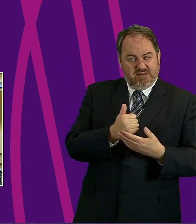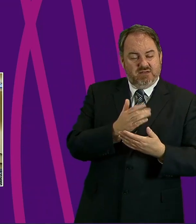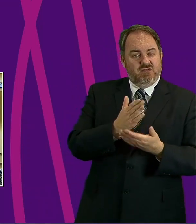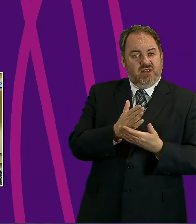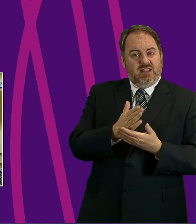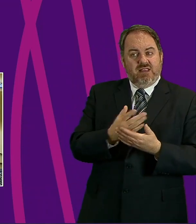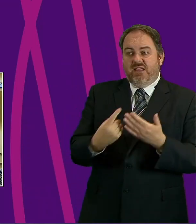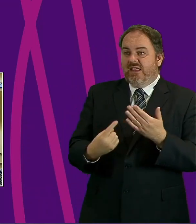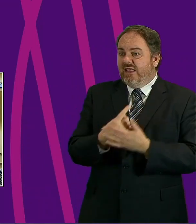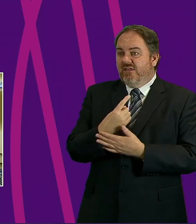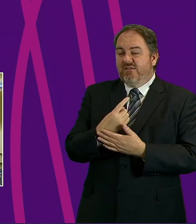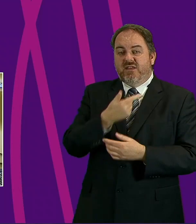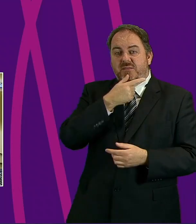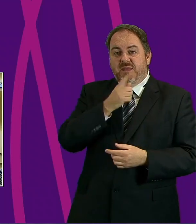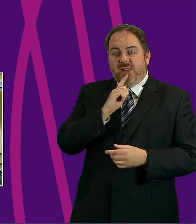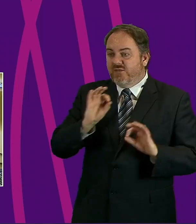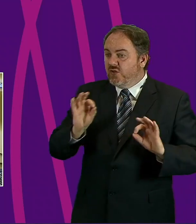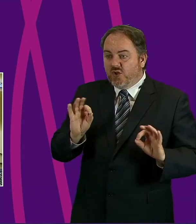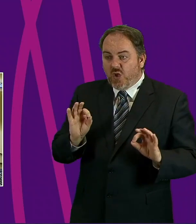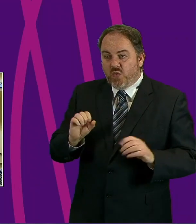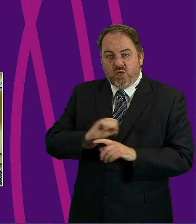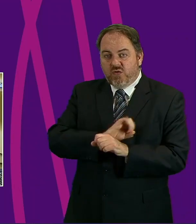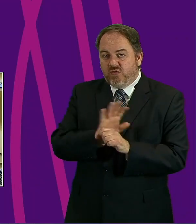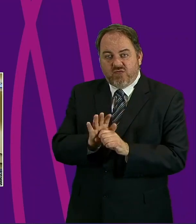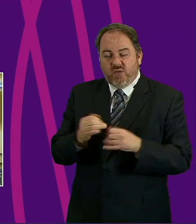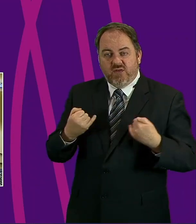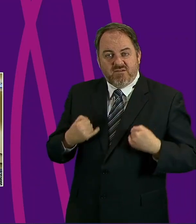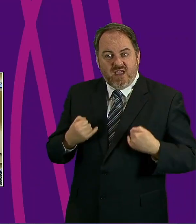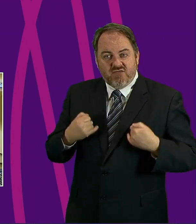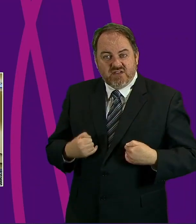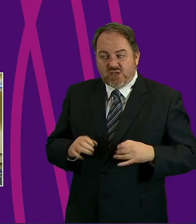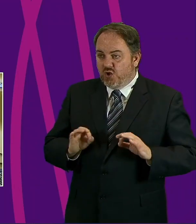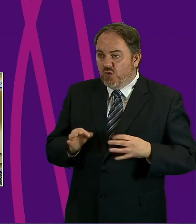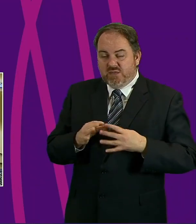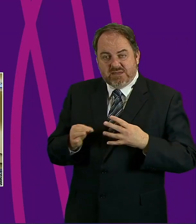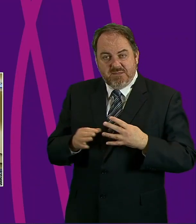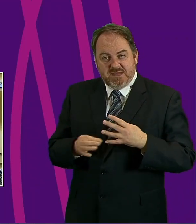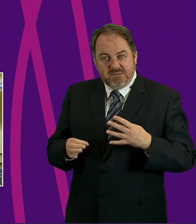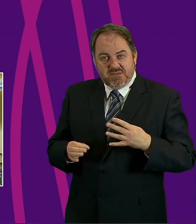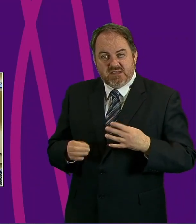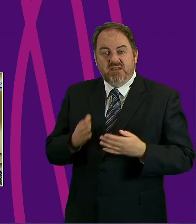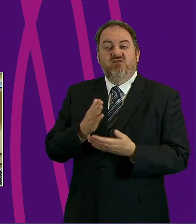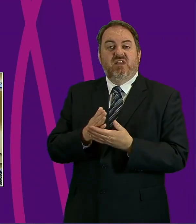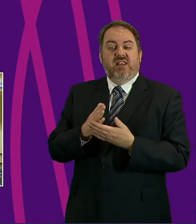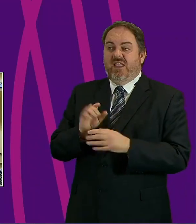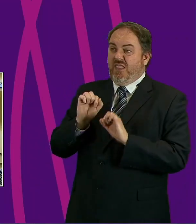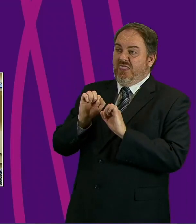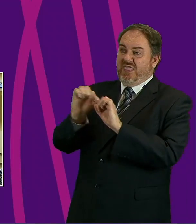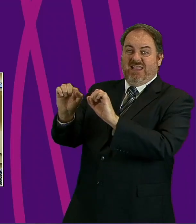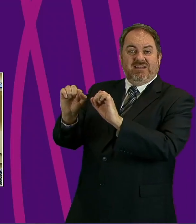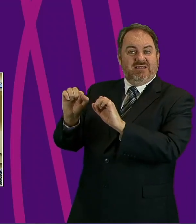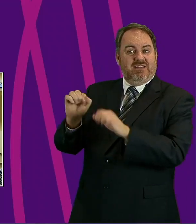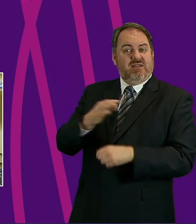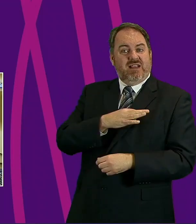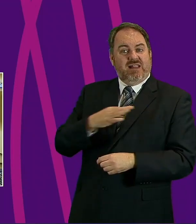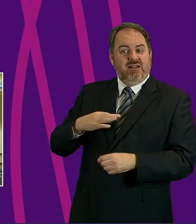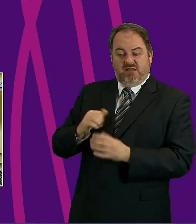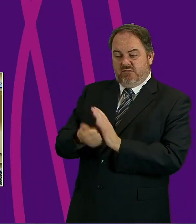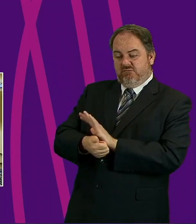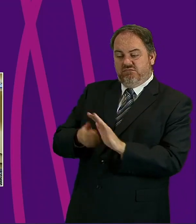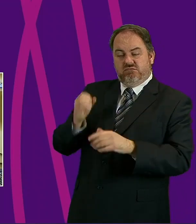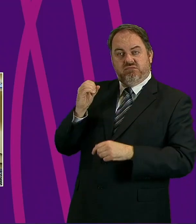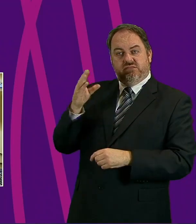no active cases and regardless of symptoms, that is driven by the clinical view that that is one of the things that